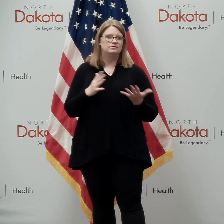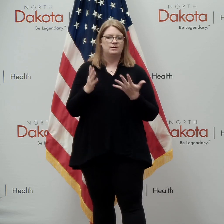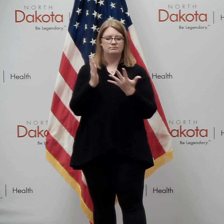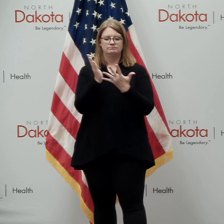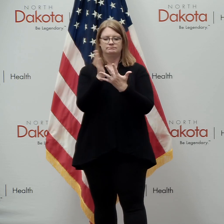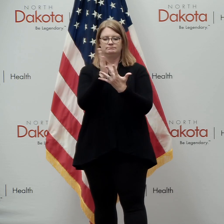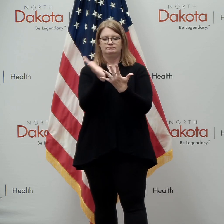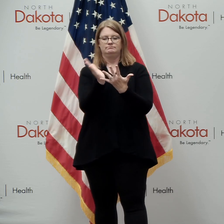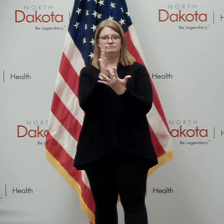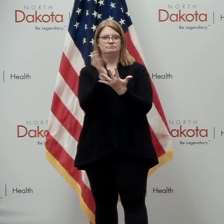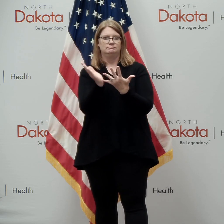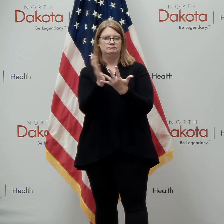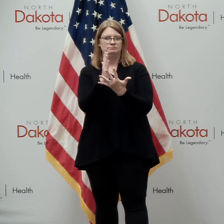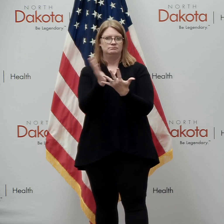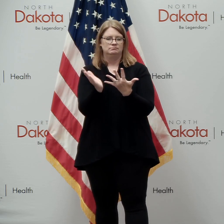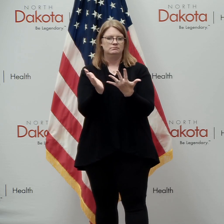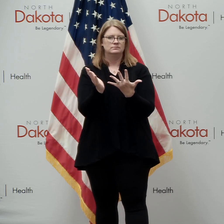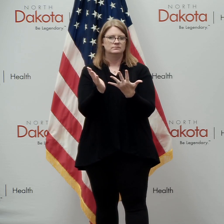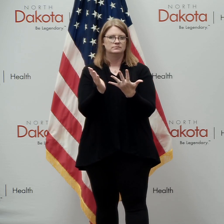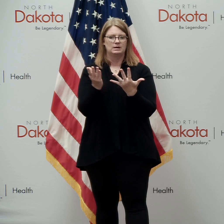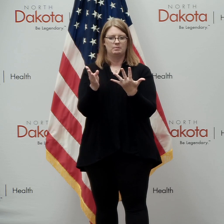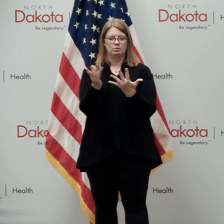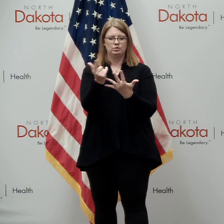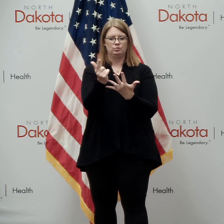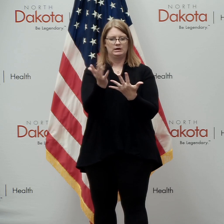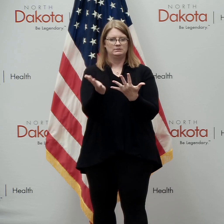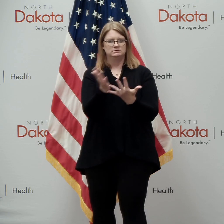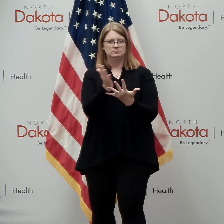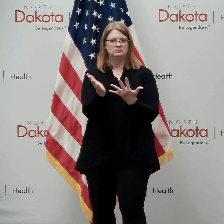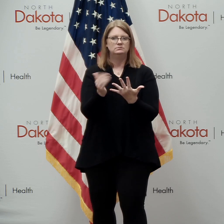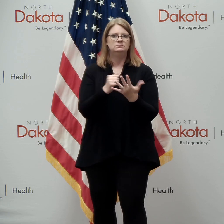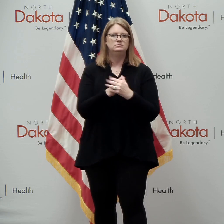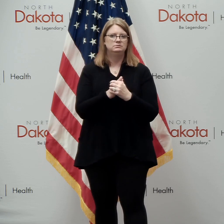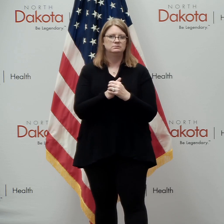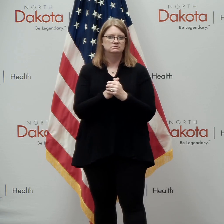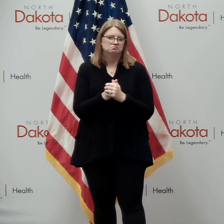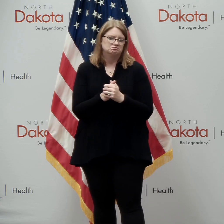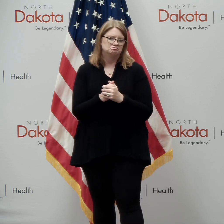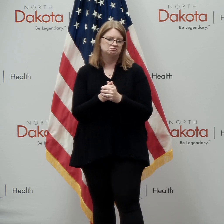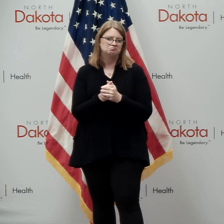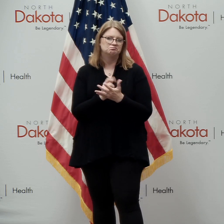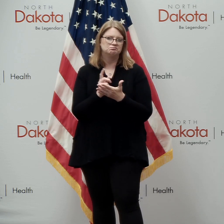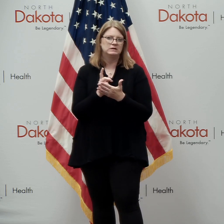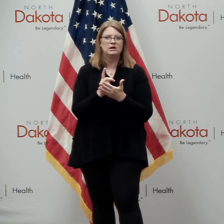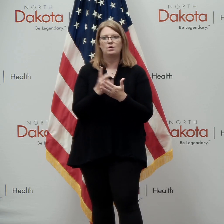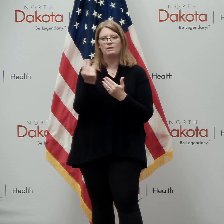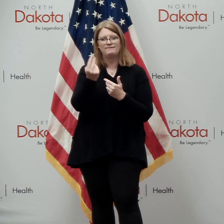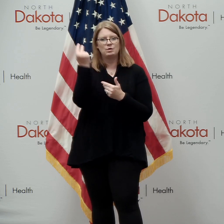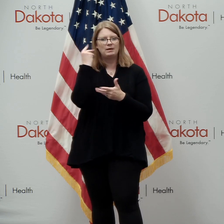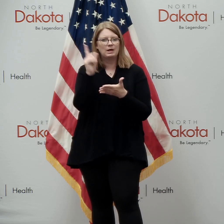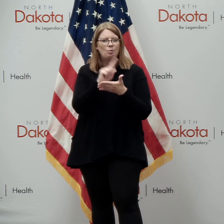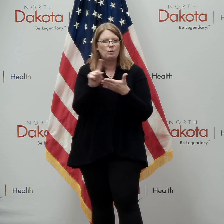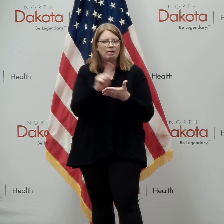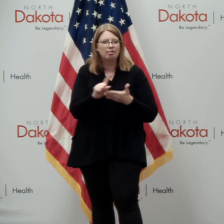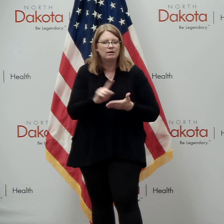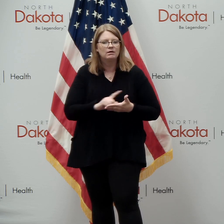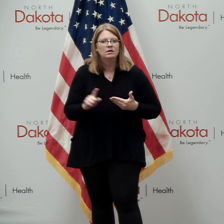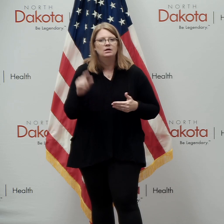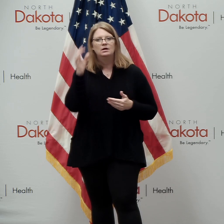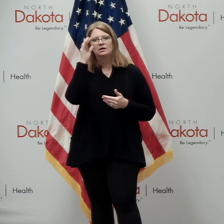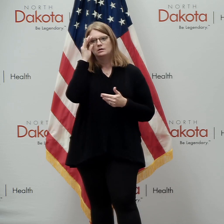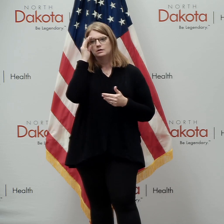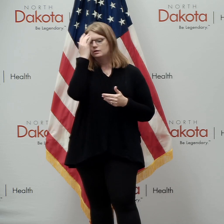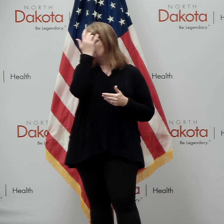green, based on data. So I think smoothing it out a week at a time is probably better, and it gives businesses and